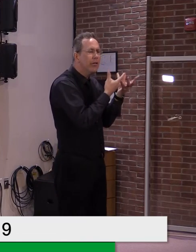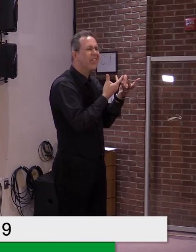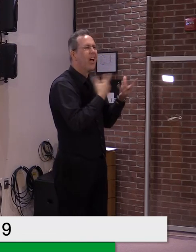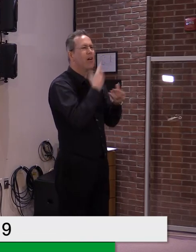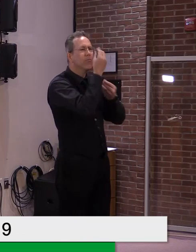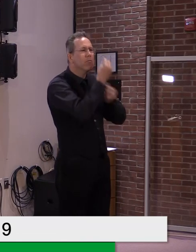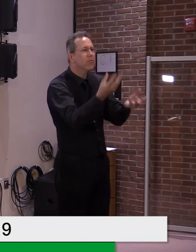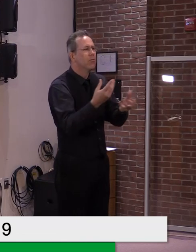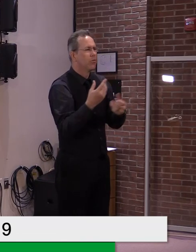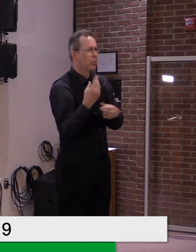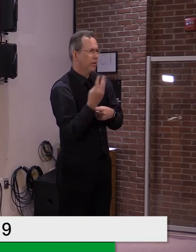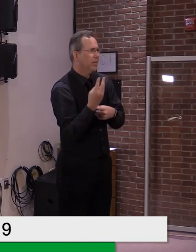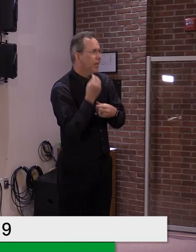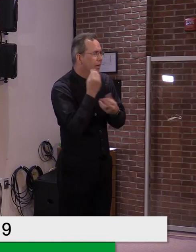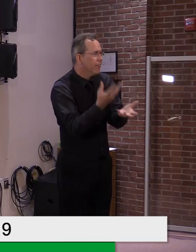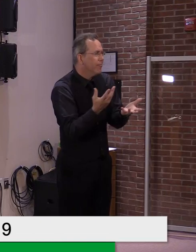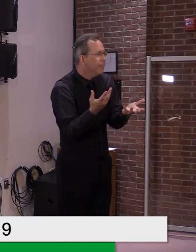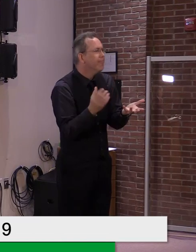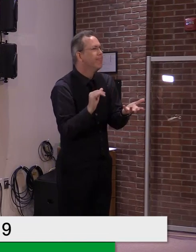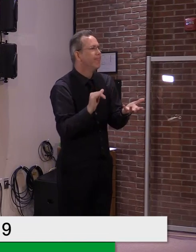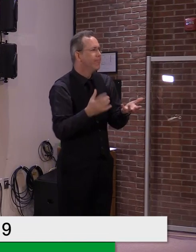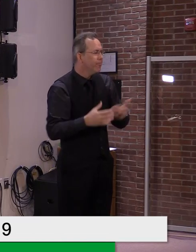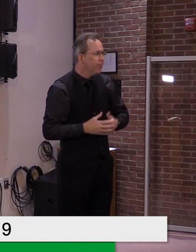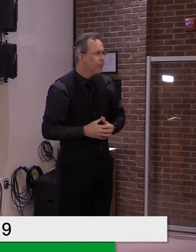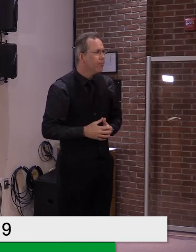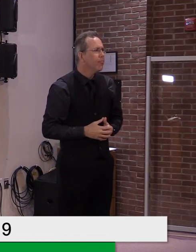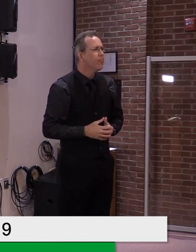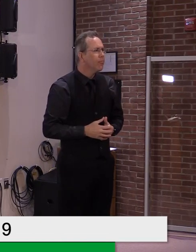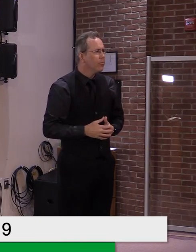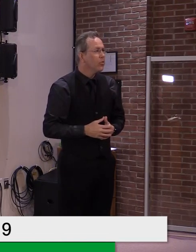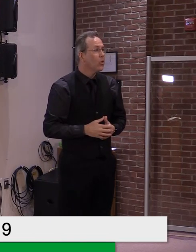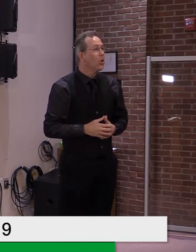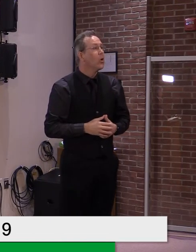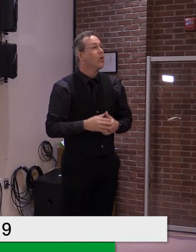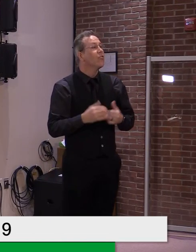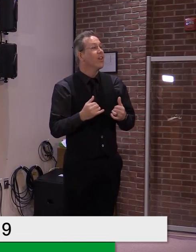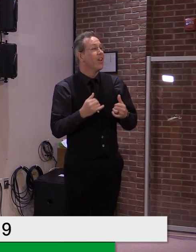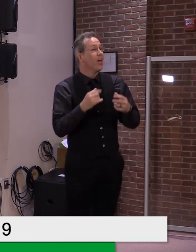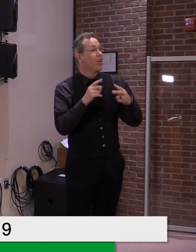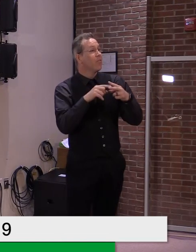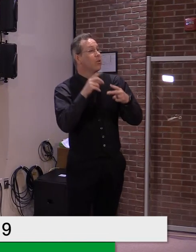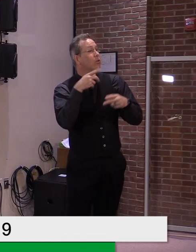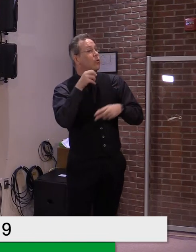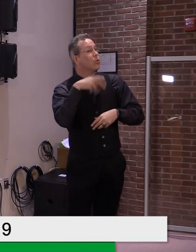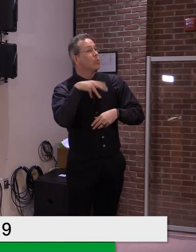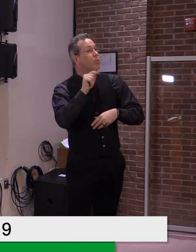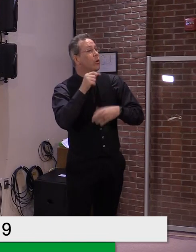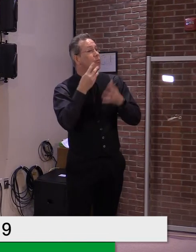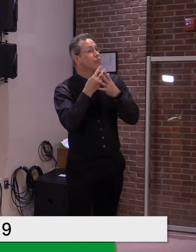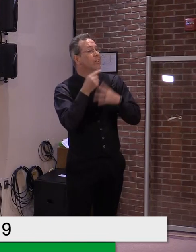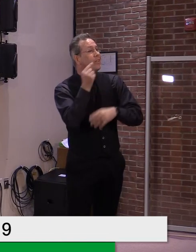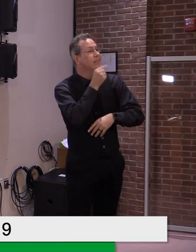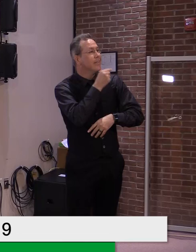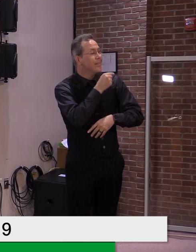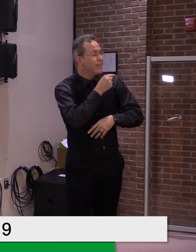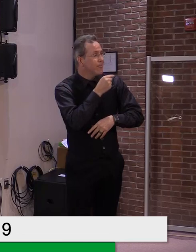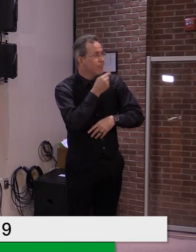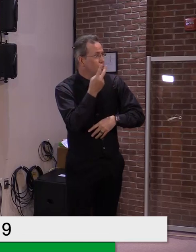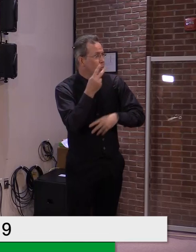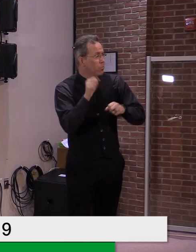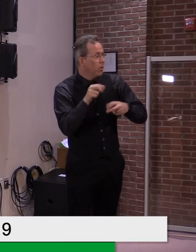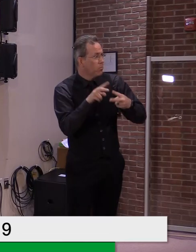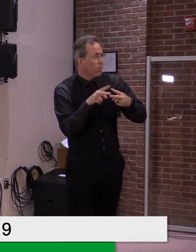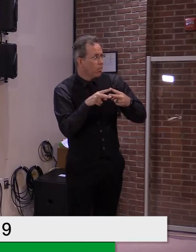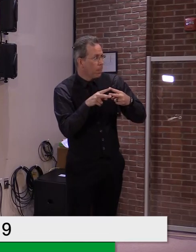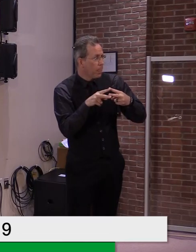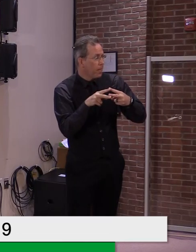at Newport. And I said, you know, there are 2 working theories. And I said, again, that I don't know